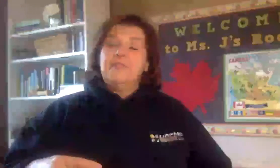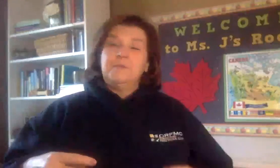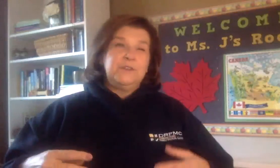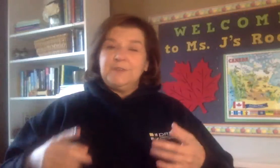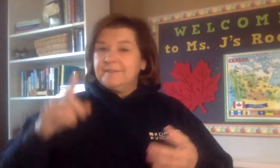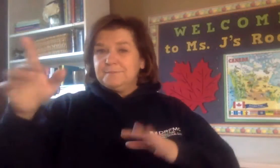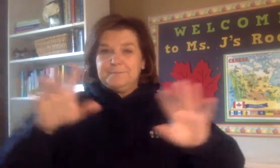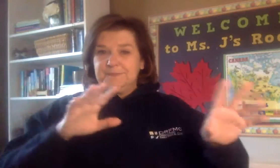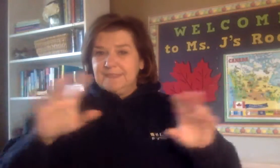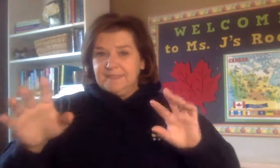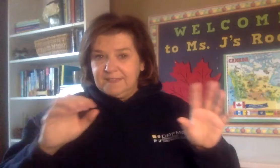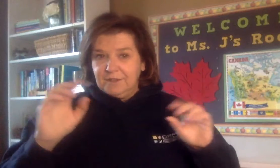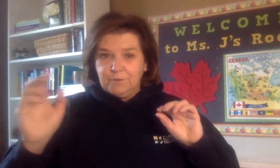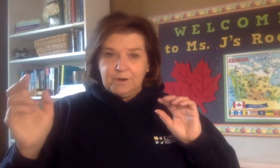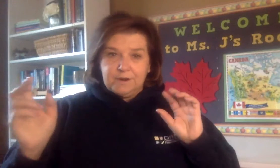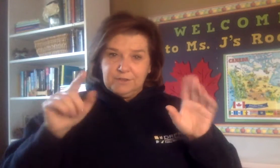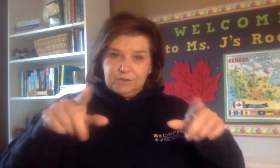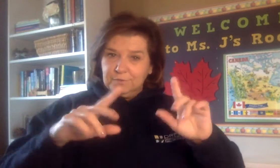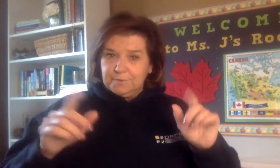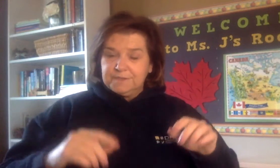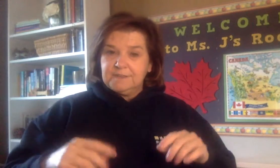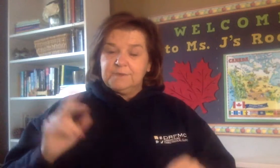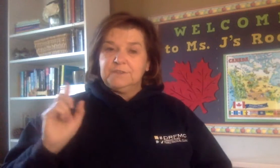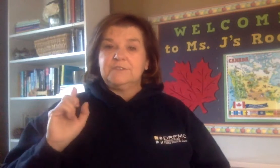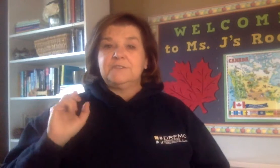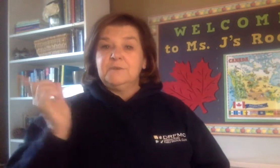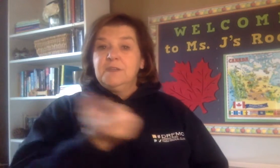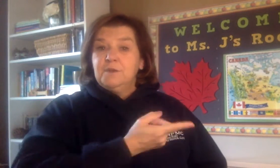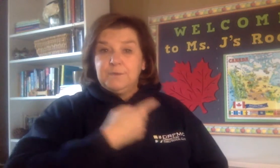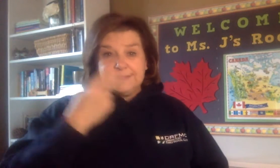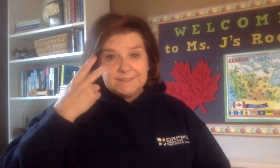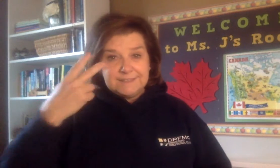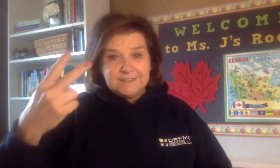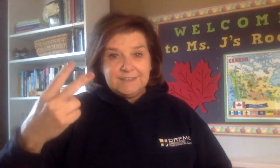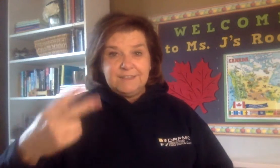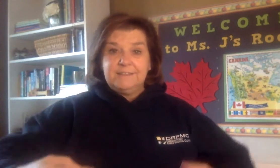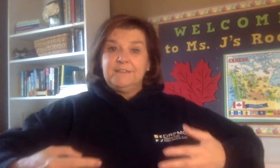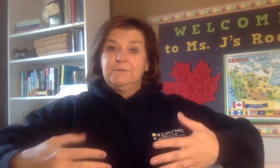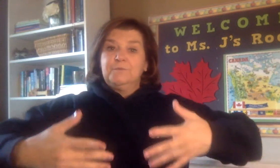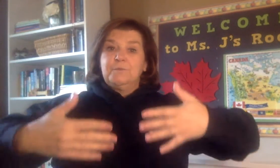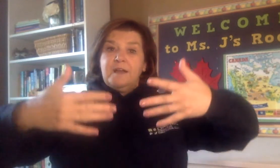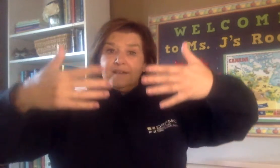then we don't have to say the or you or point to anyone. We just do, we see the